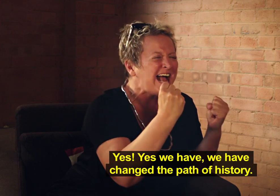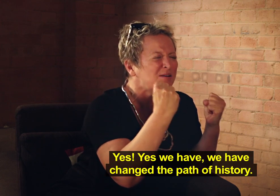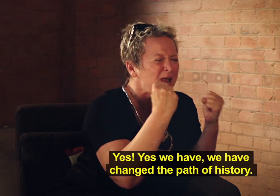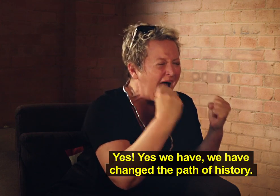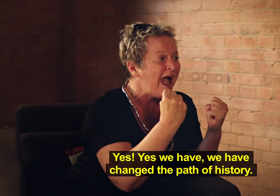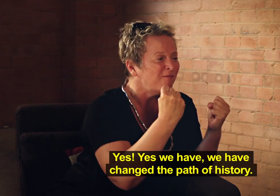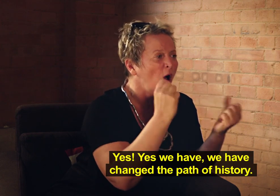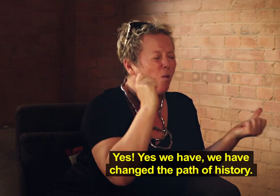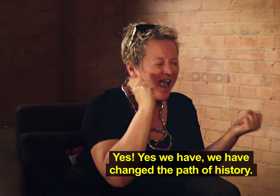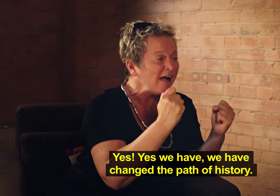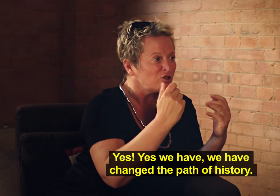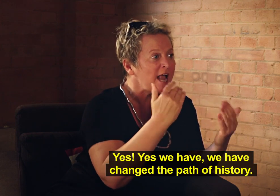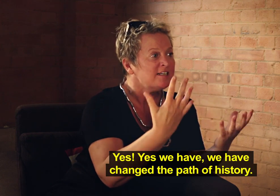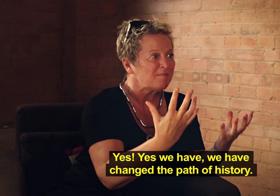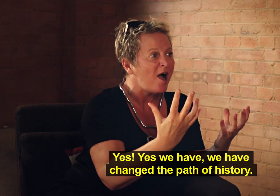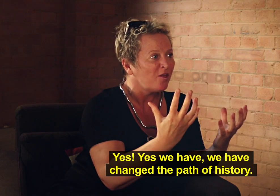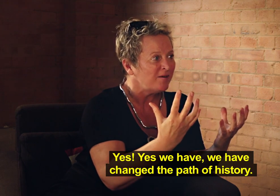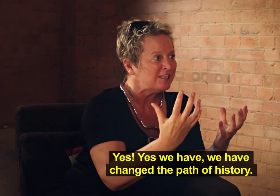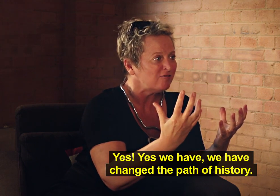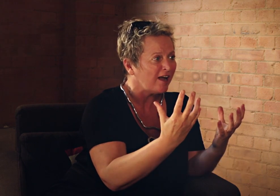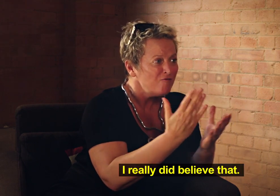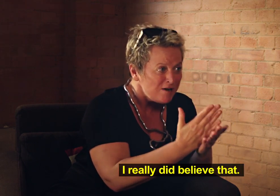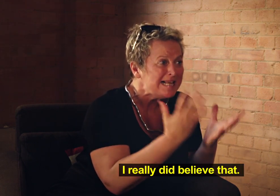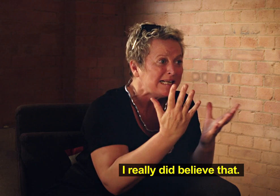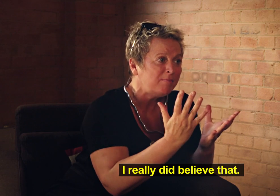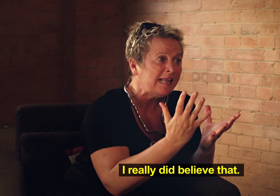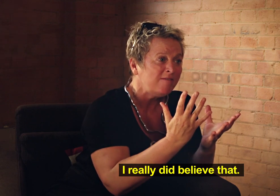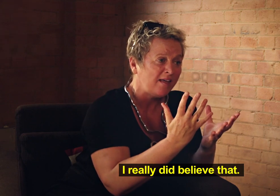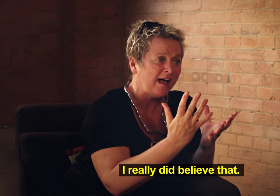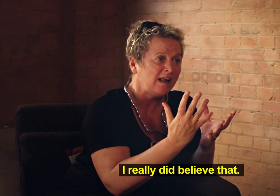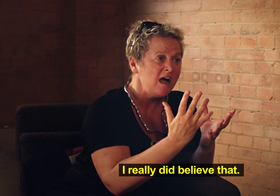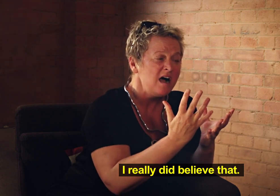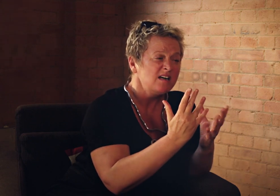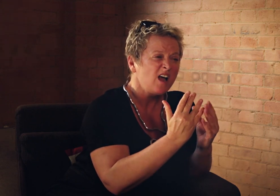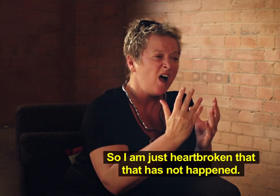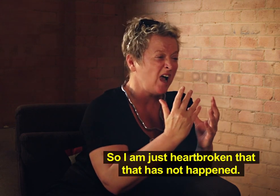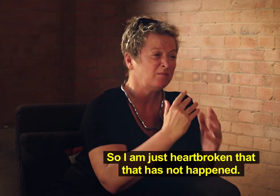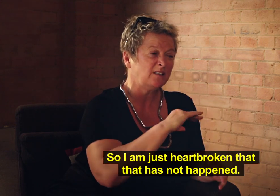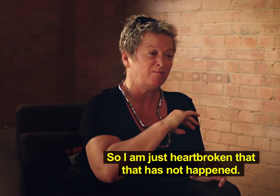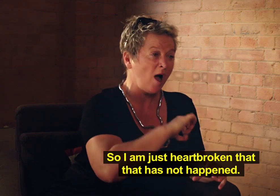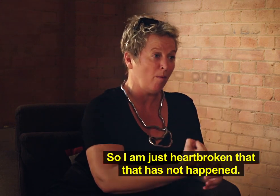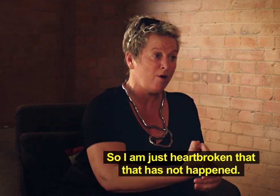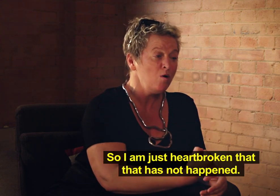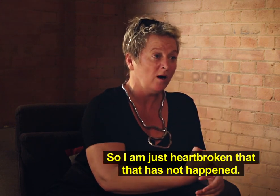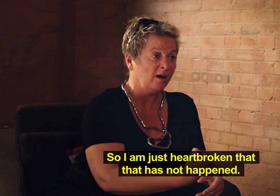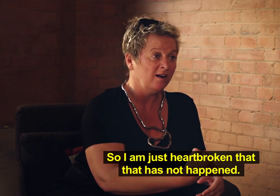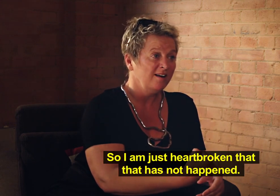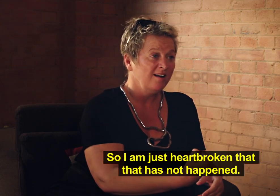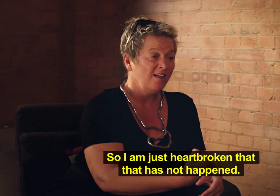yes, we have changed the path of history. I really did believe that. So I am just heartbroken that